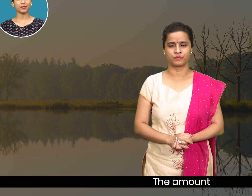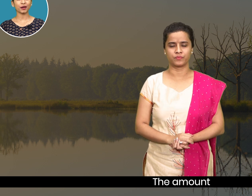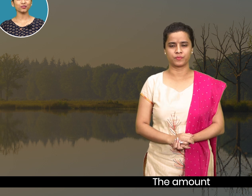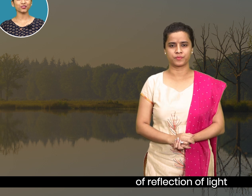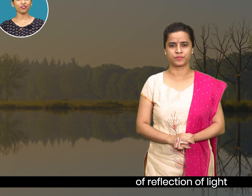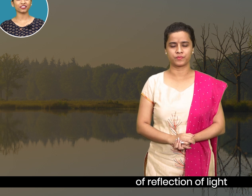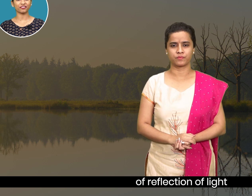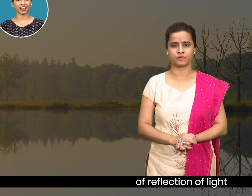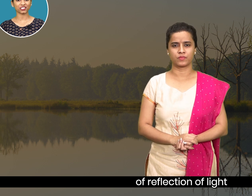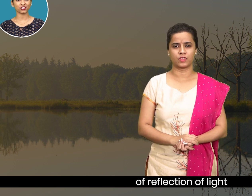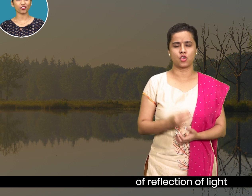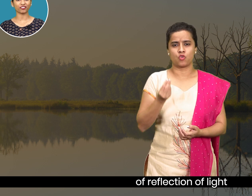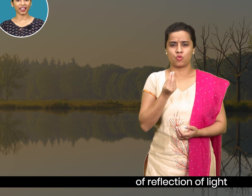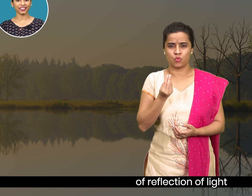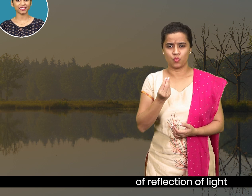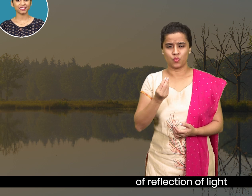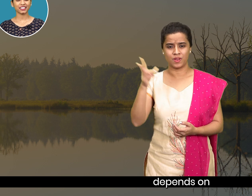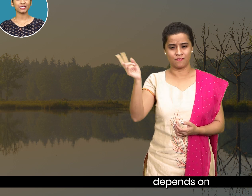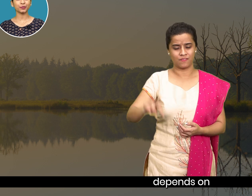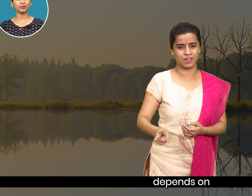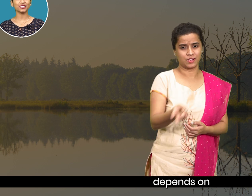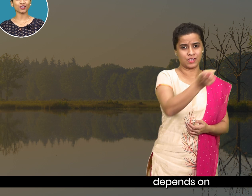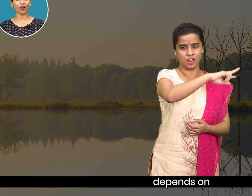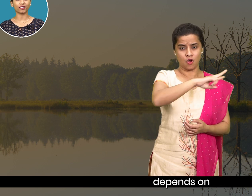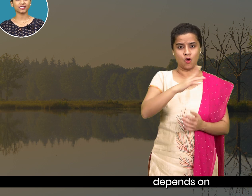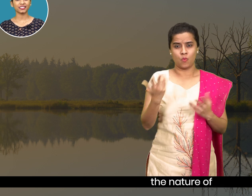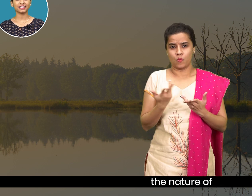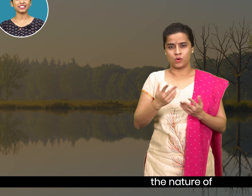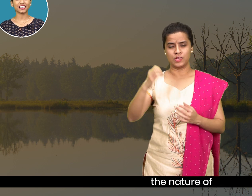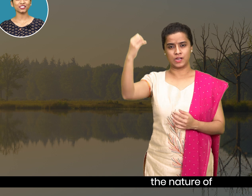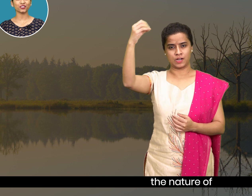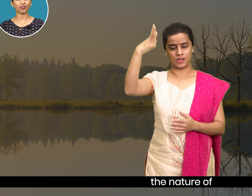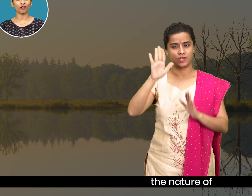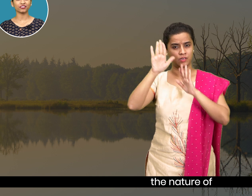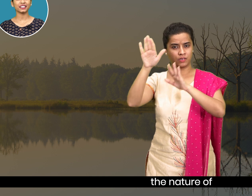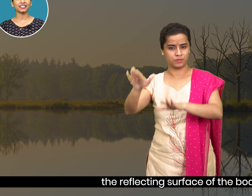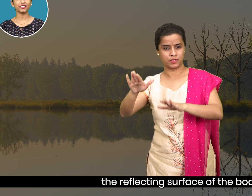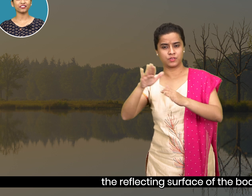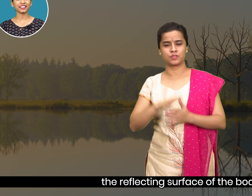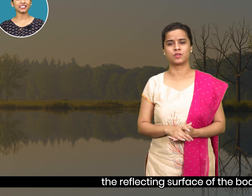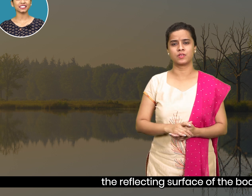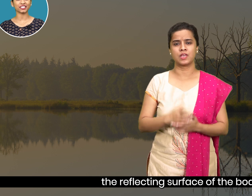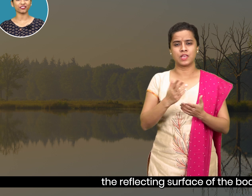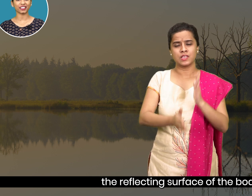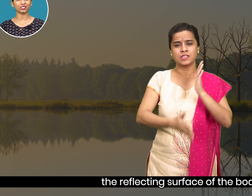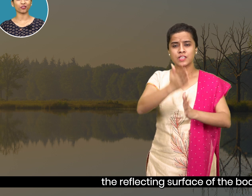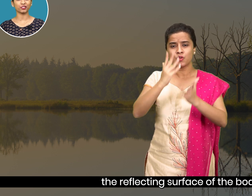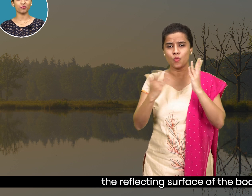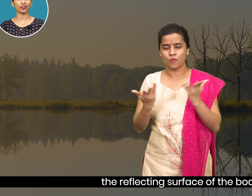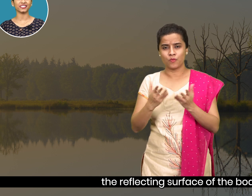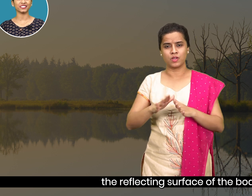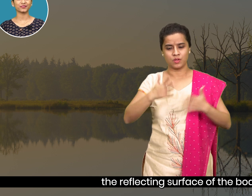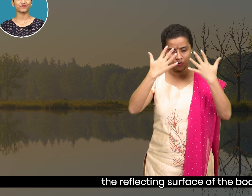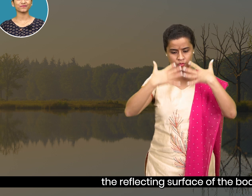The amount of reflection of light depends on the nature of reflecting surface of